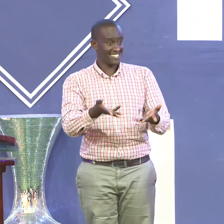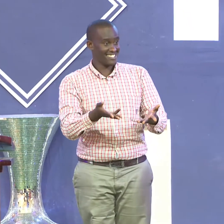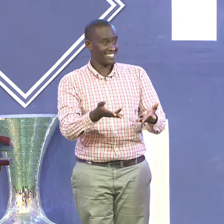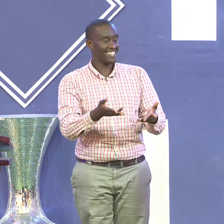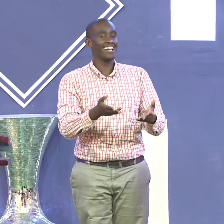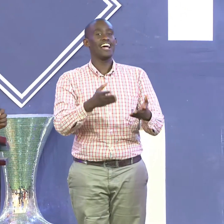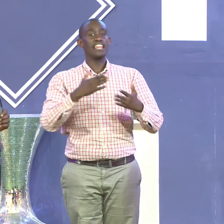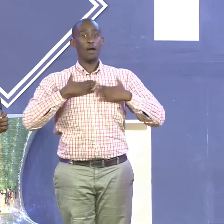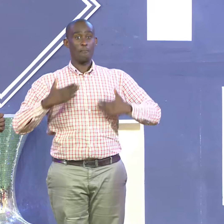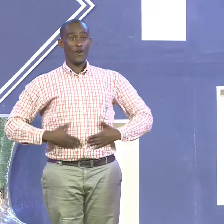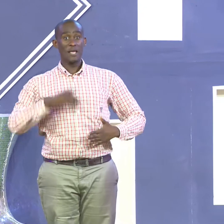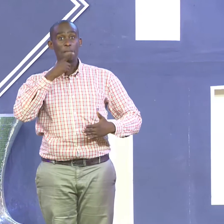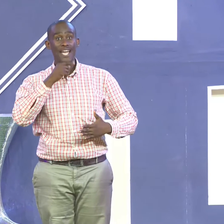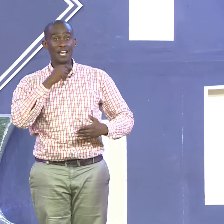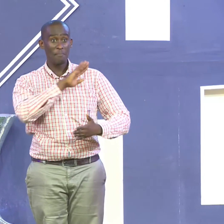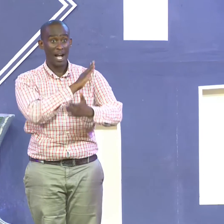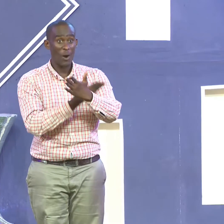Ennaku zino gakekwa.